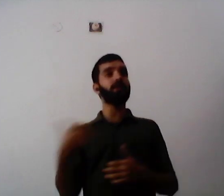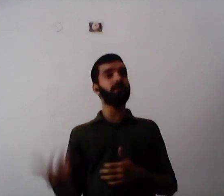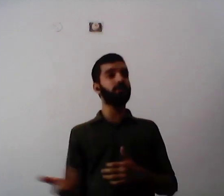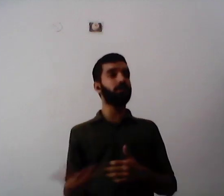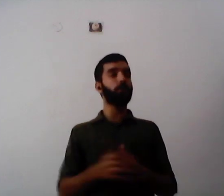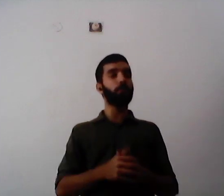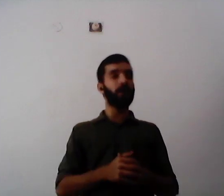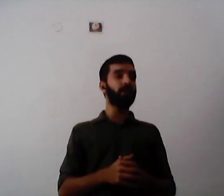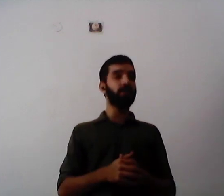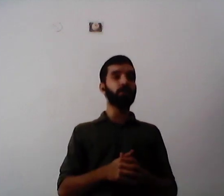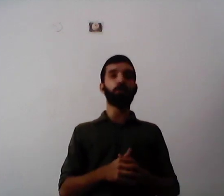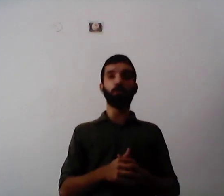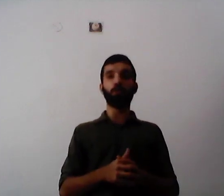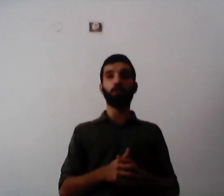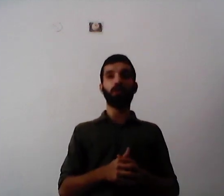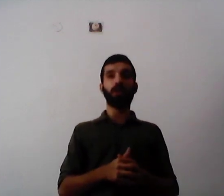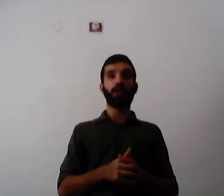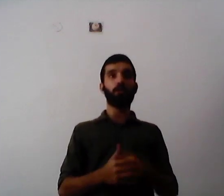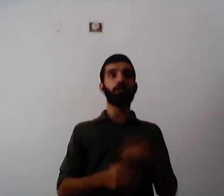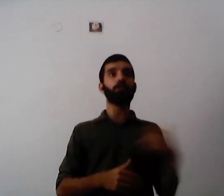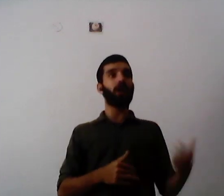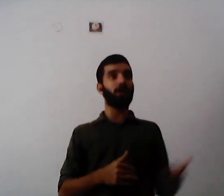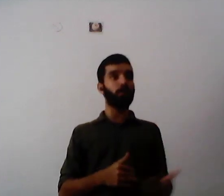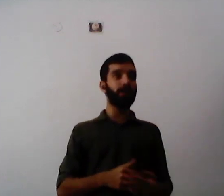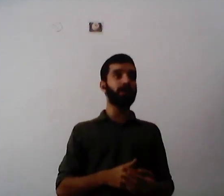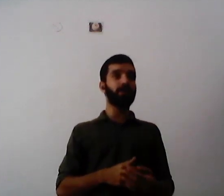these scuba divers do in order to avoid this?